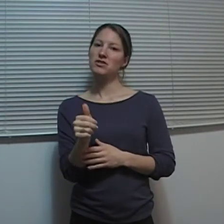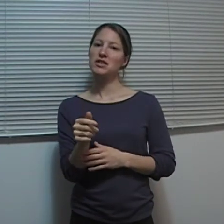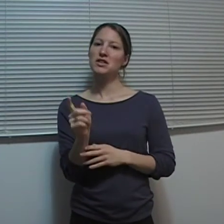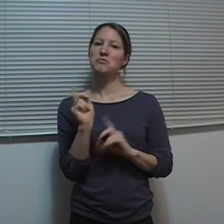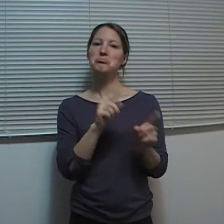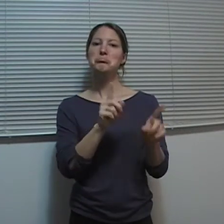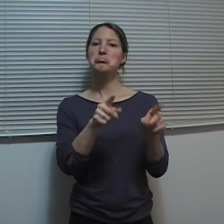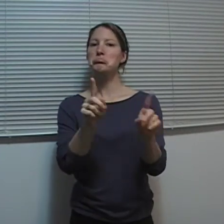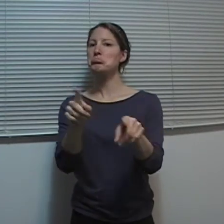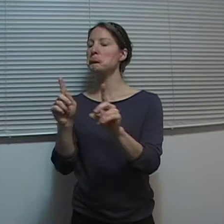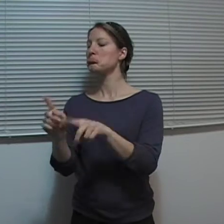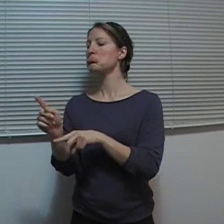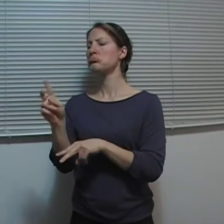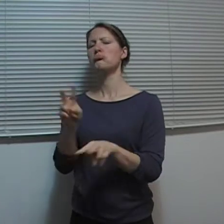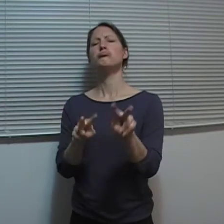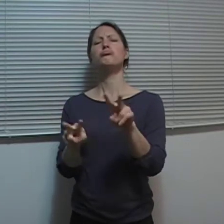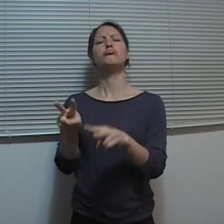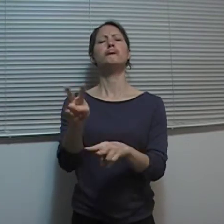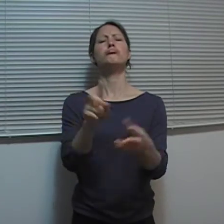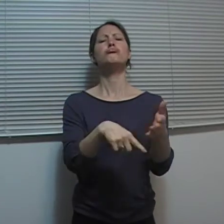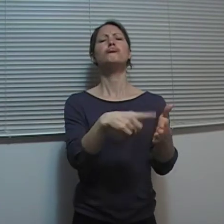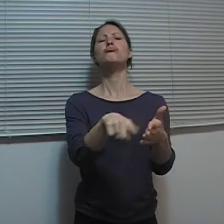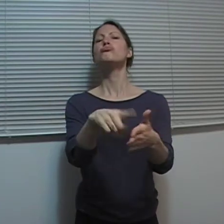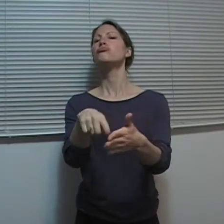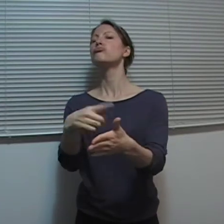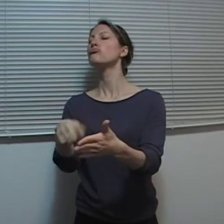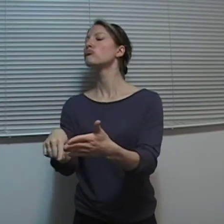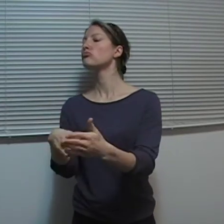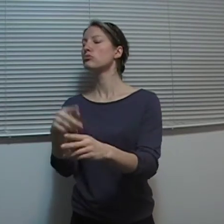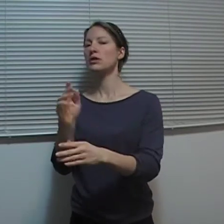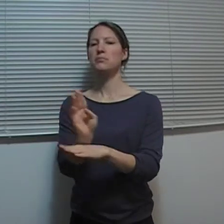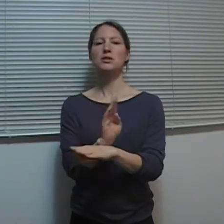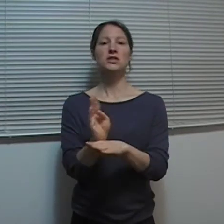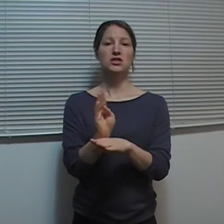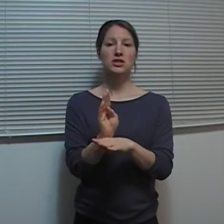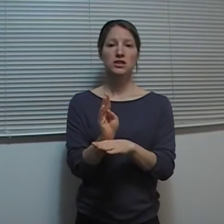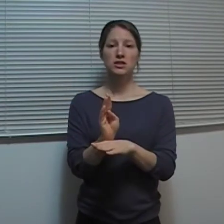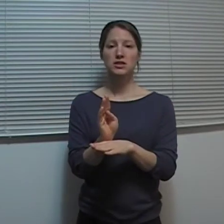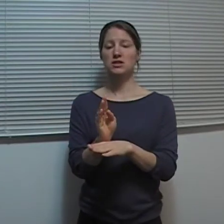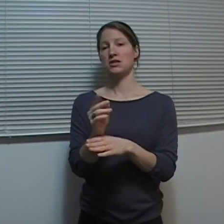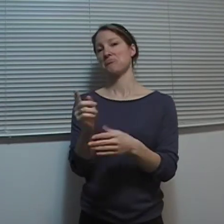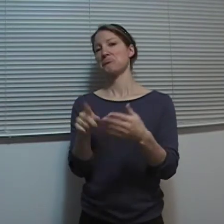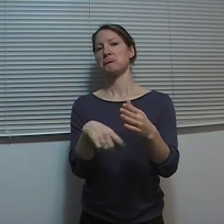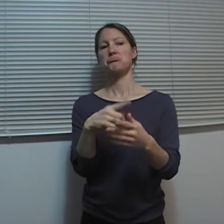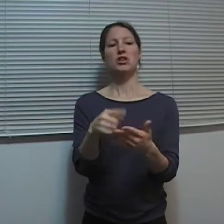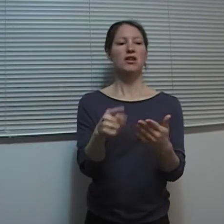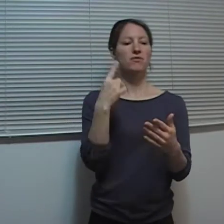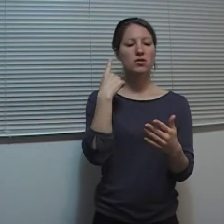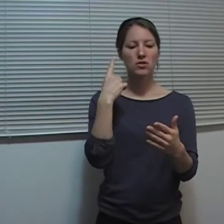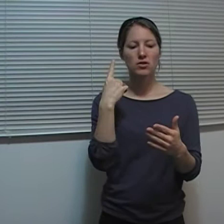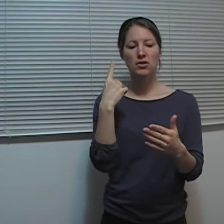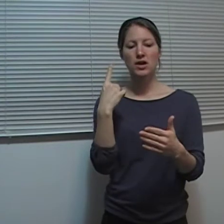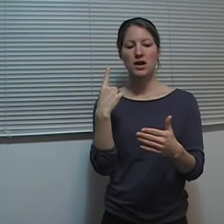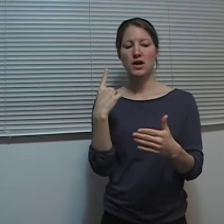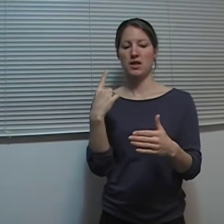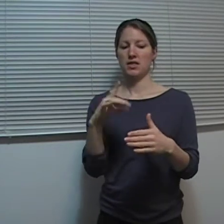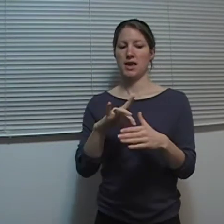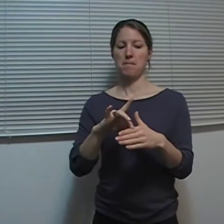and the bakers. And actually, in the bars, he made sure that the right amount of hops were used to make the beer. He made sure that when the